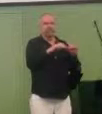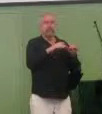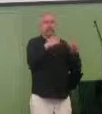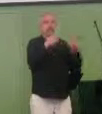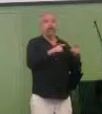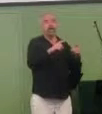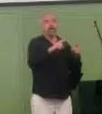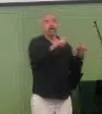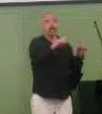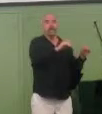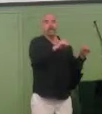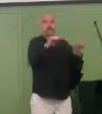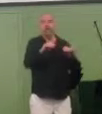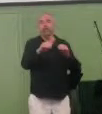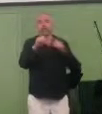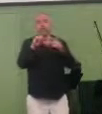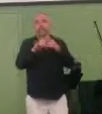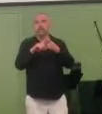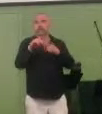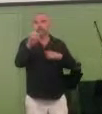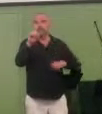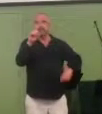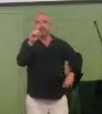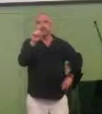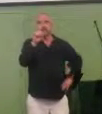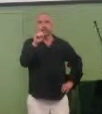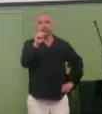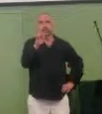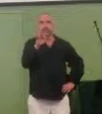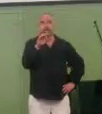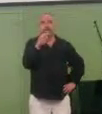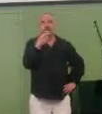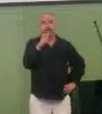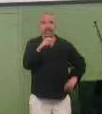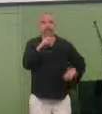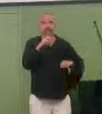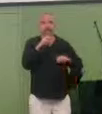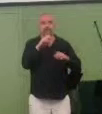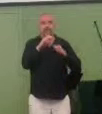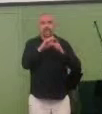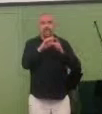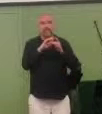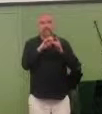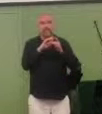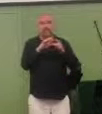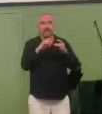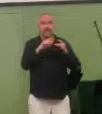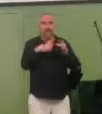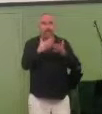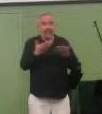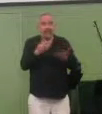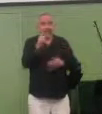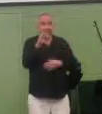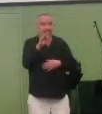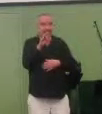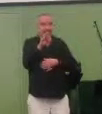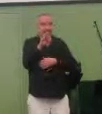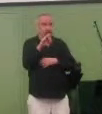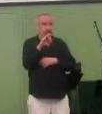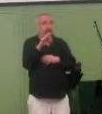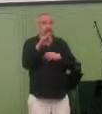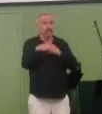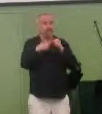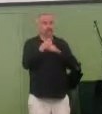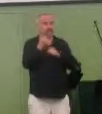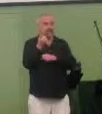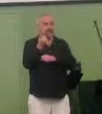of the gay male community. When he arrived, he reports that there were 100 gay bars. Lou identified for many years